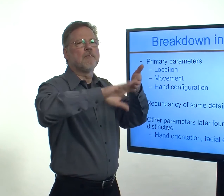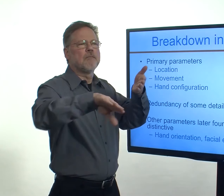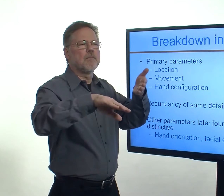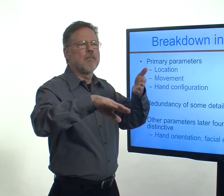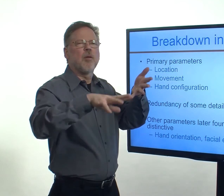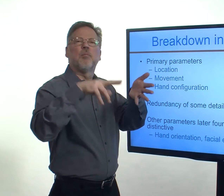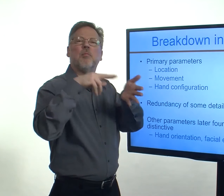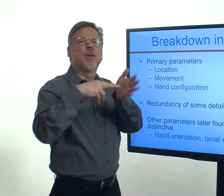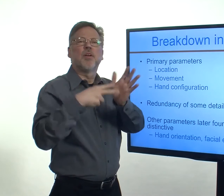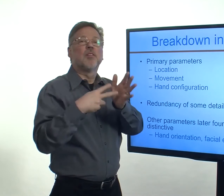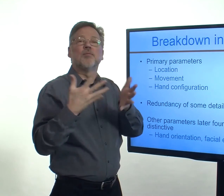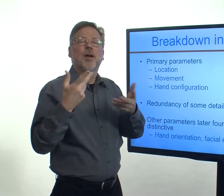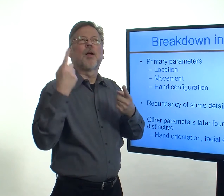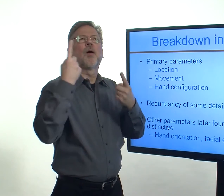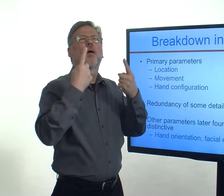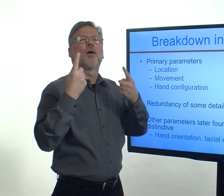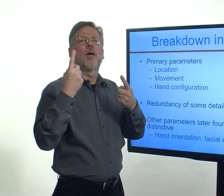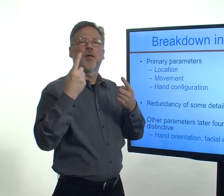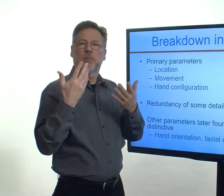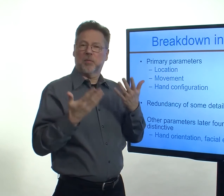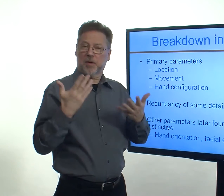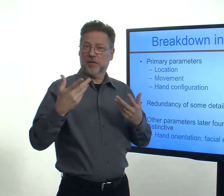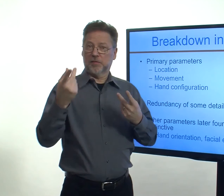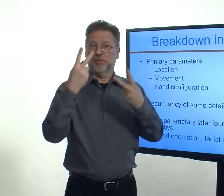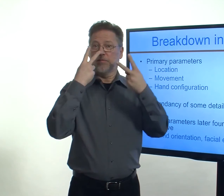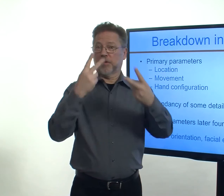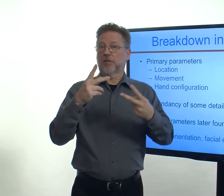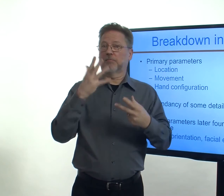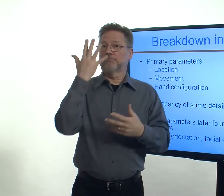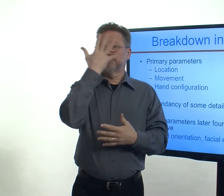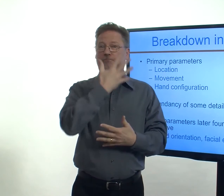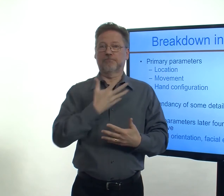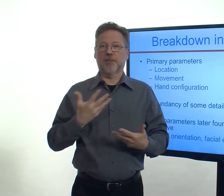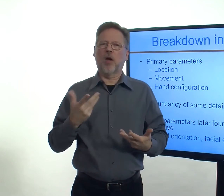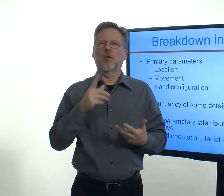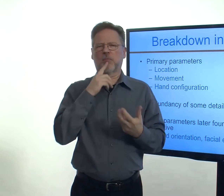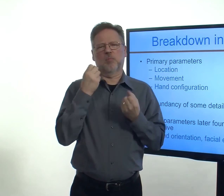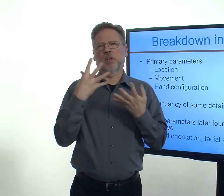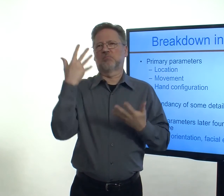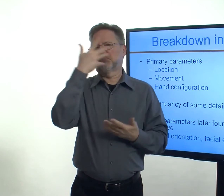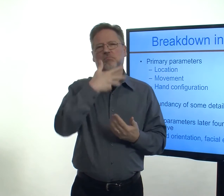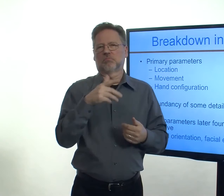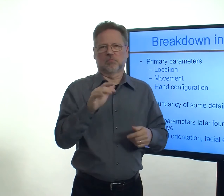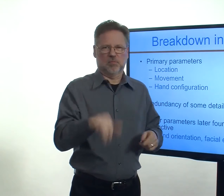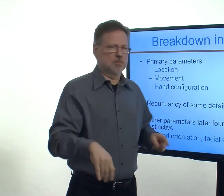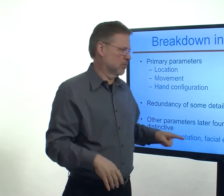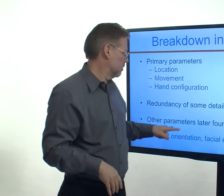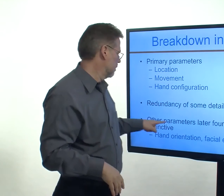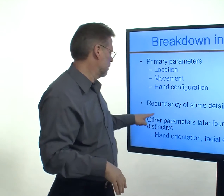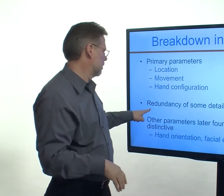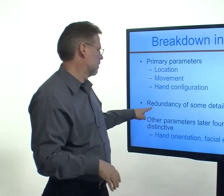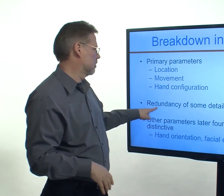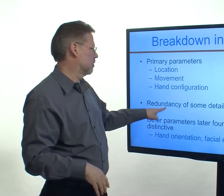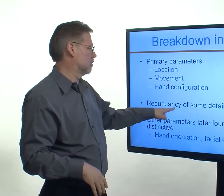This means that maybe there are things we are used to seeing, like details on the face, that are optional because they're redundant.